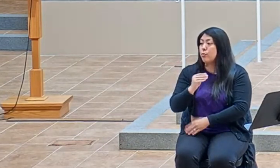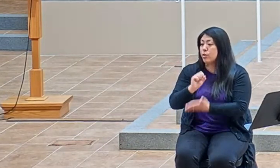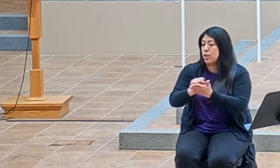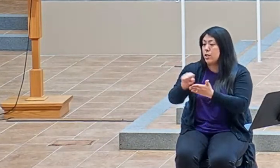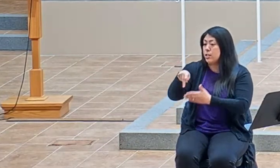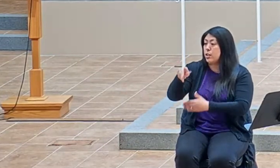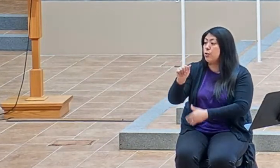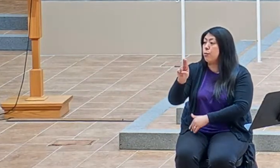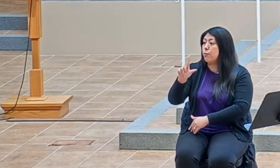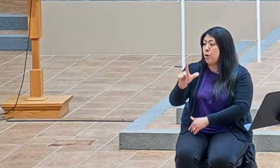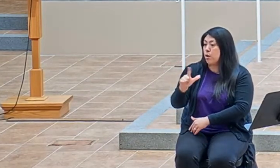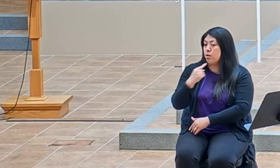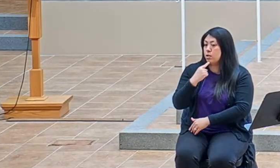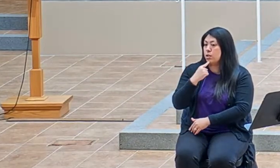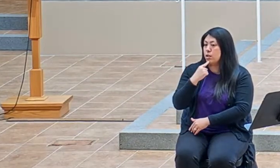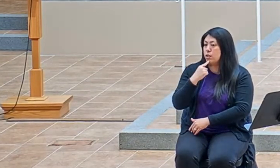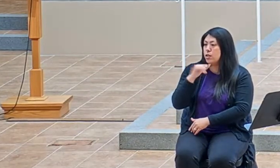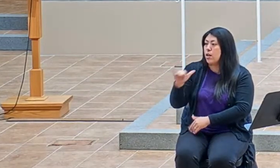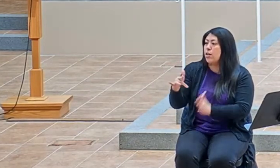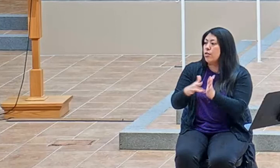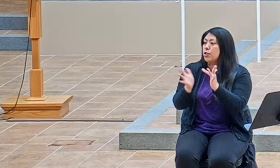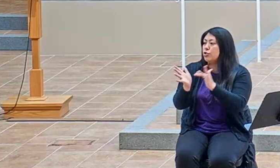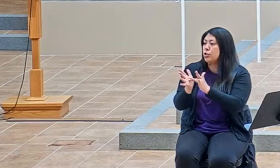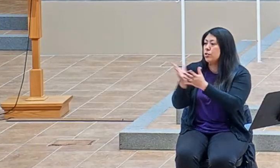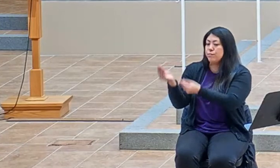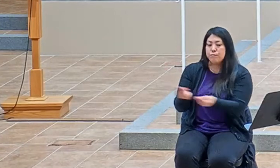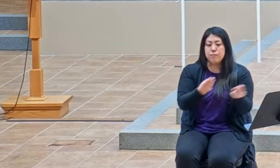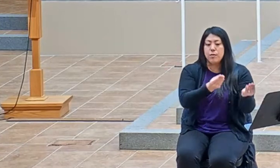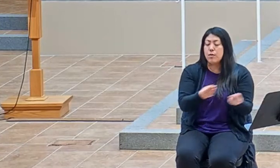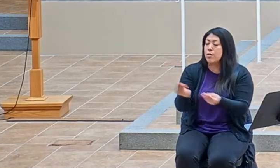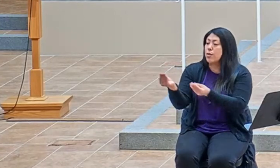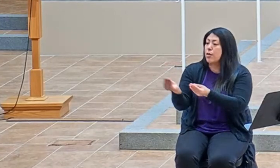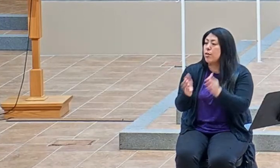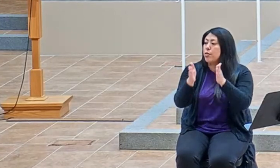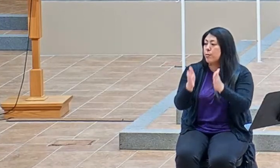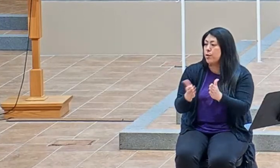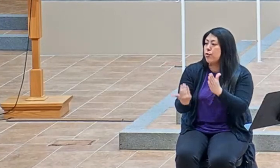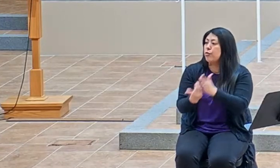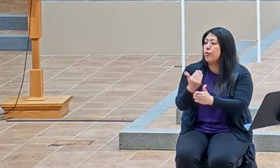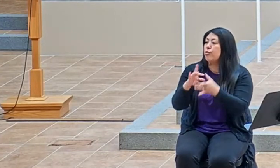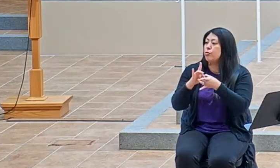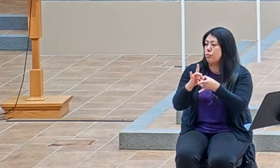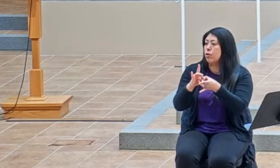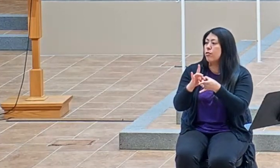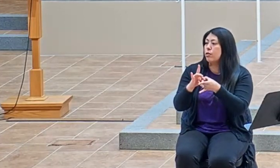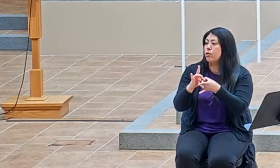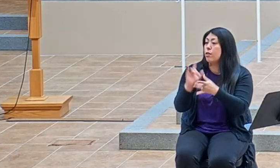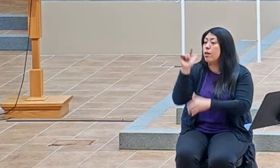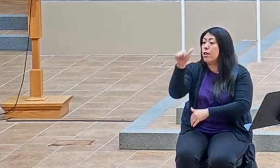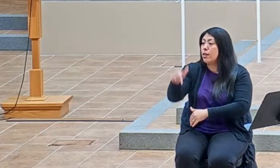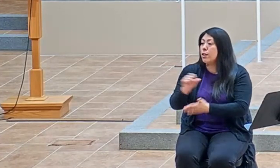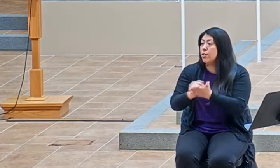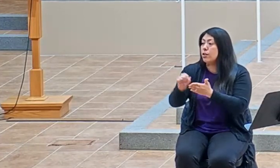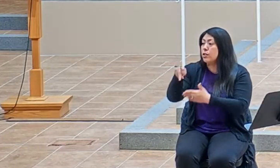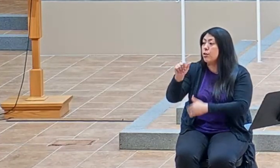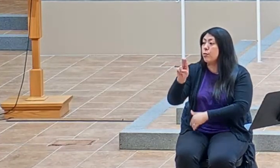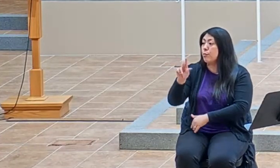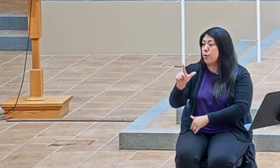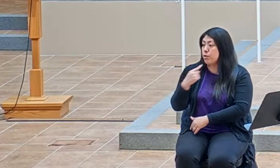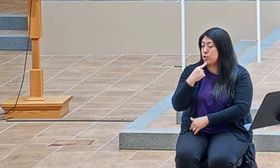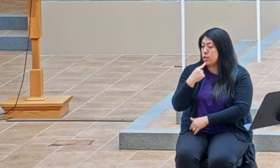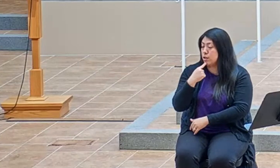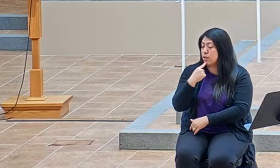Paul says that Jesus is the mediator of the new covenant. Later, Paul says in